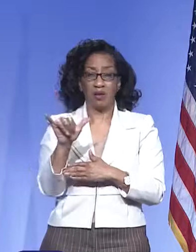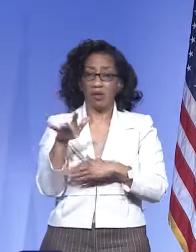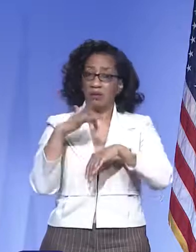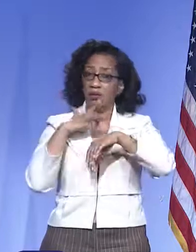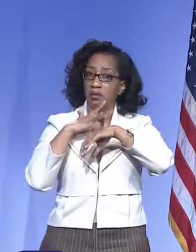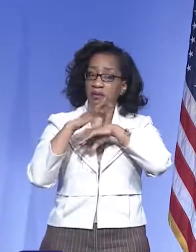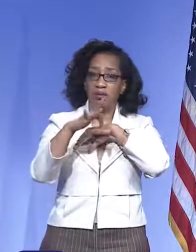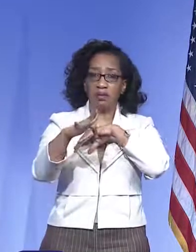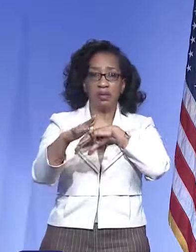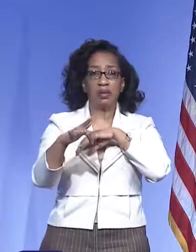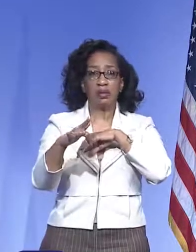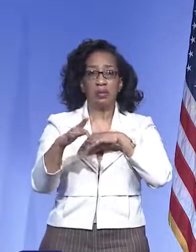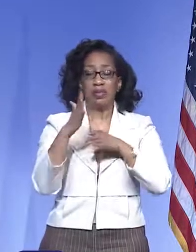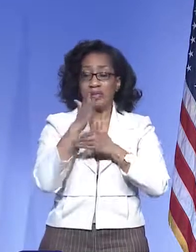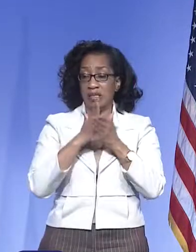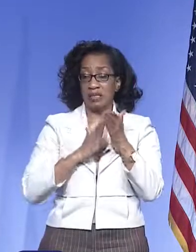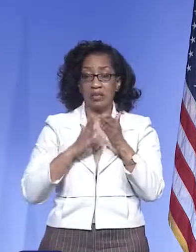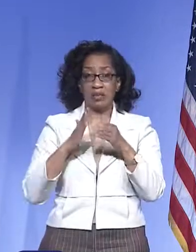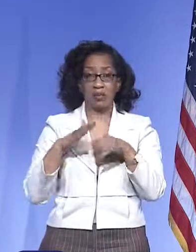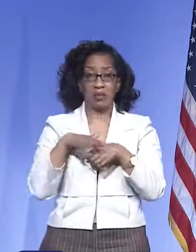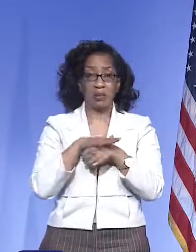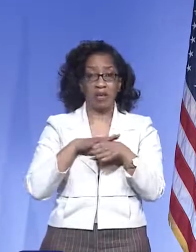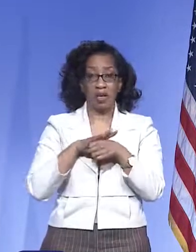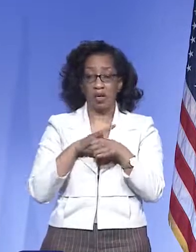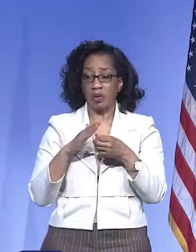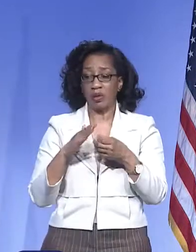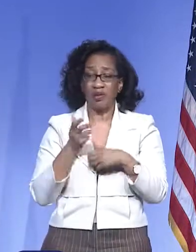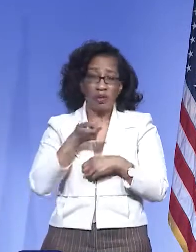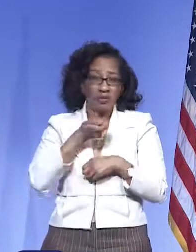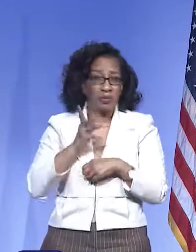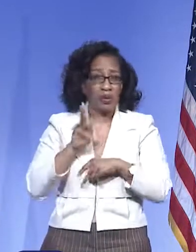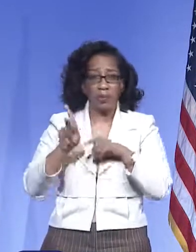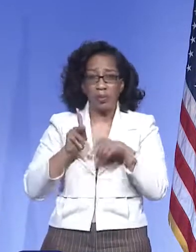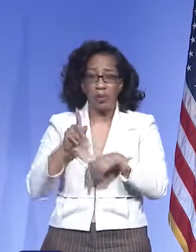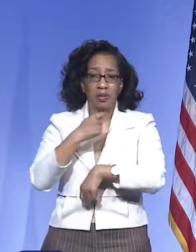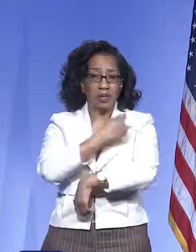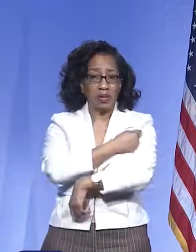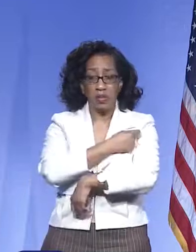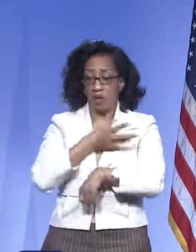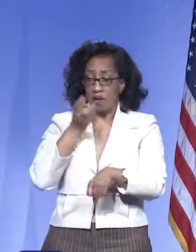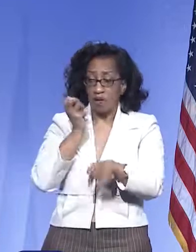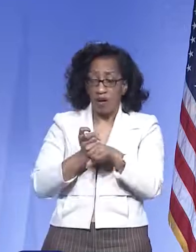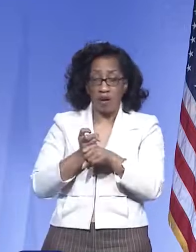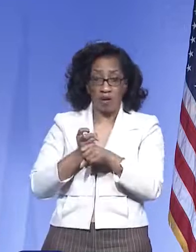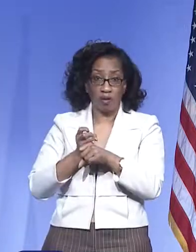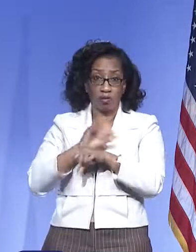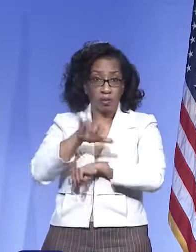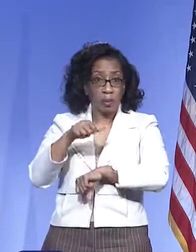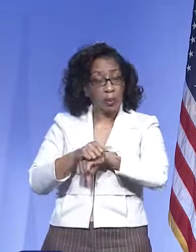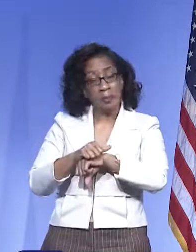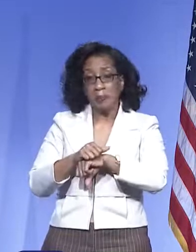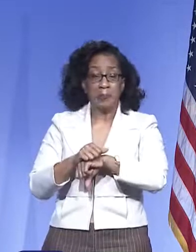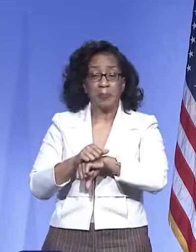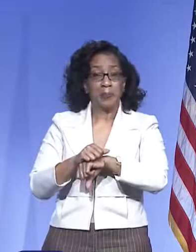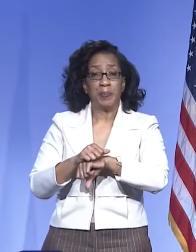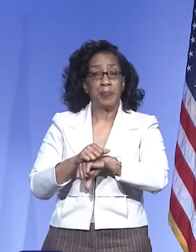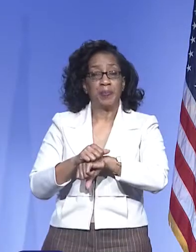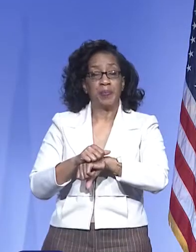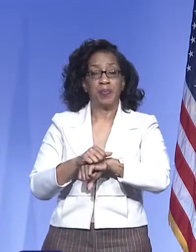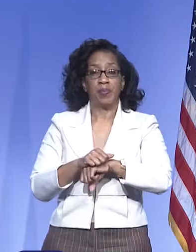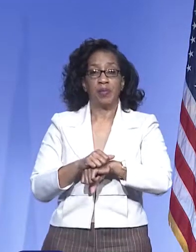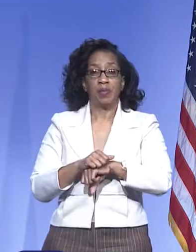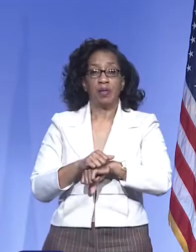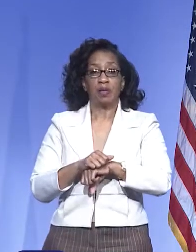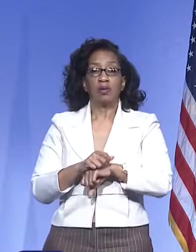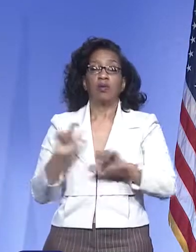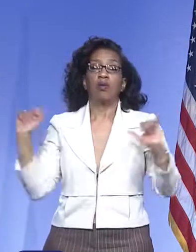mentioned, there's in some areas low demand, so it should not be difficult to schedule an appointment, and everybody